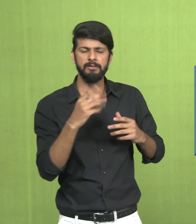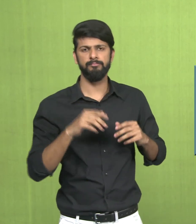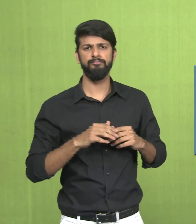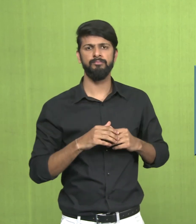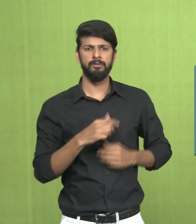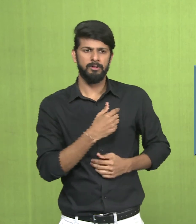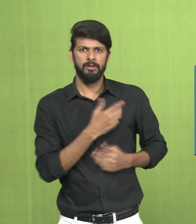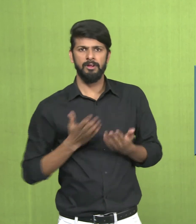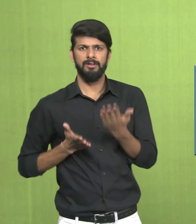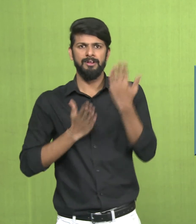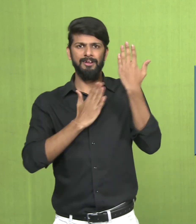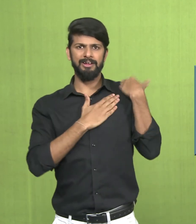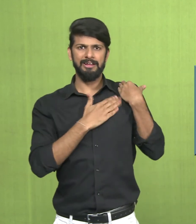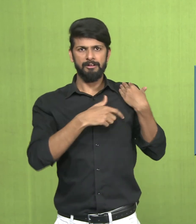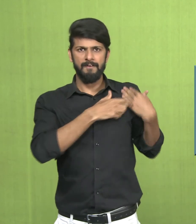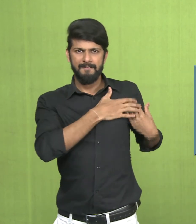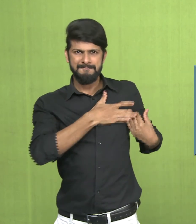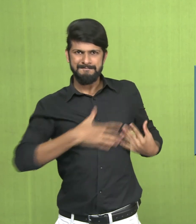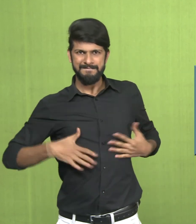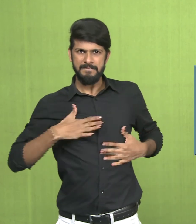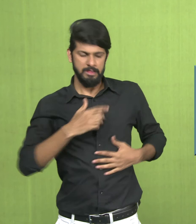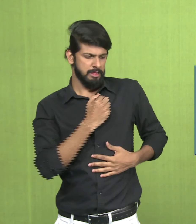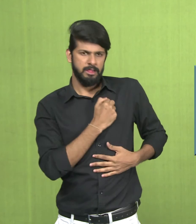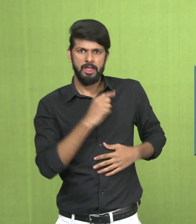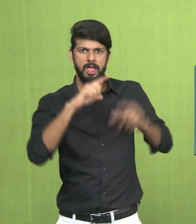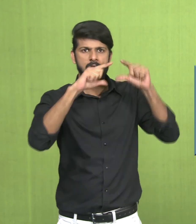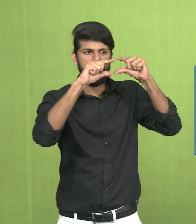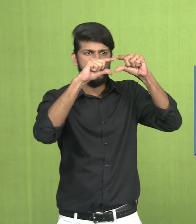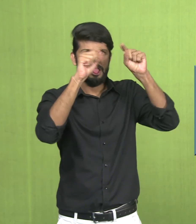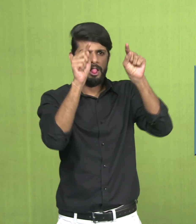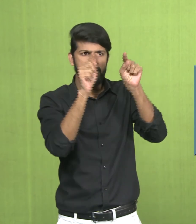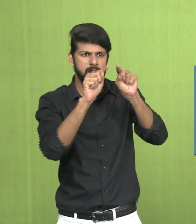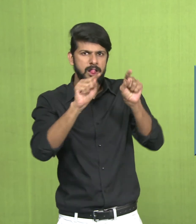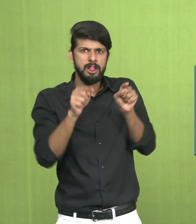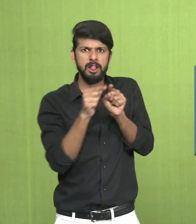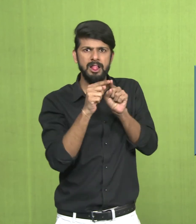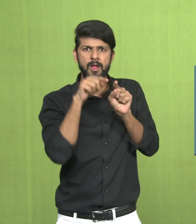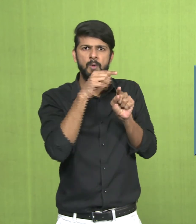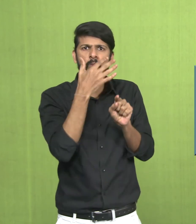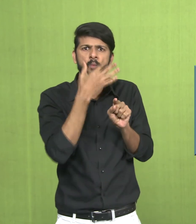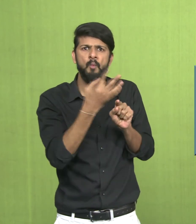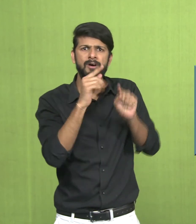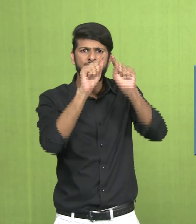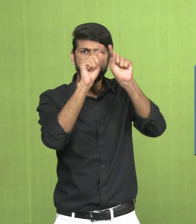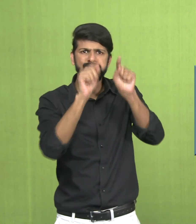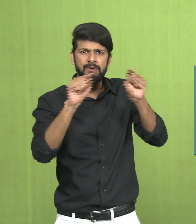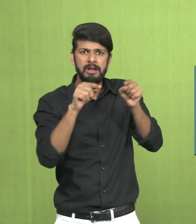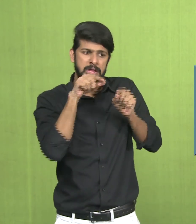the tree foil motif. This is also on the shawl of the